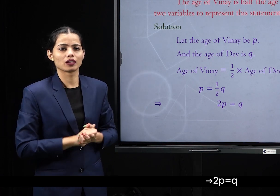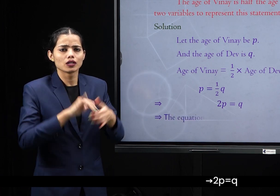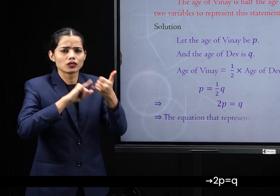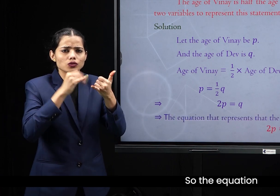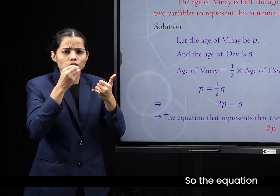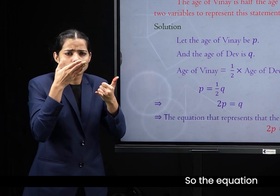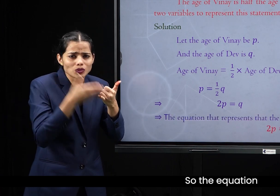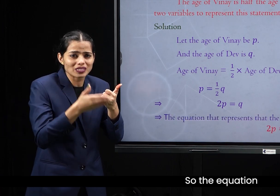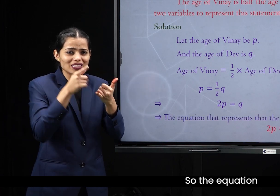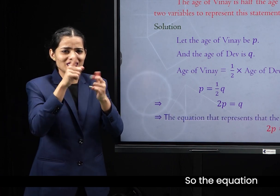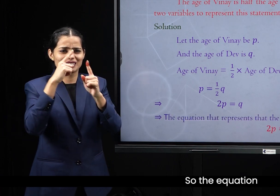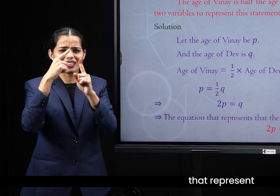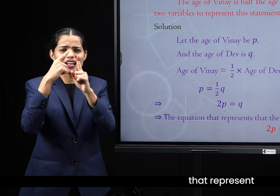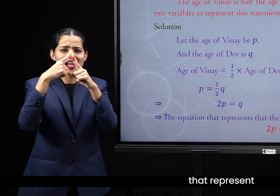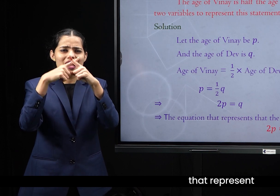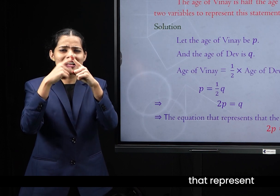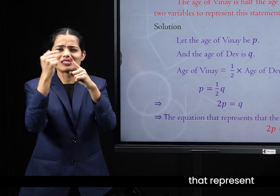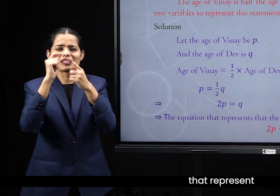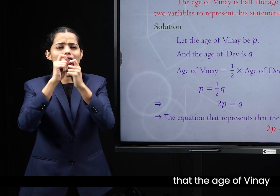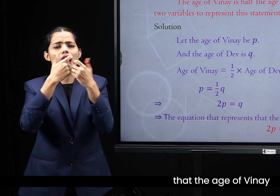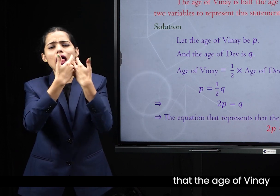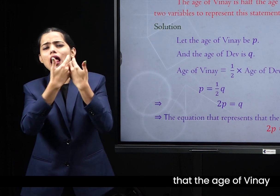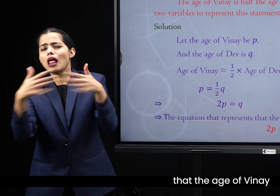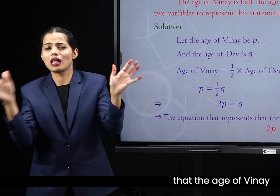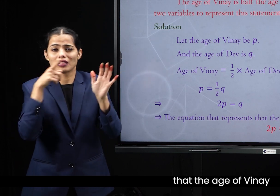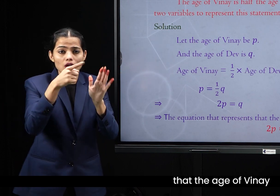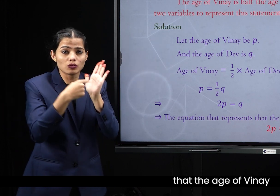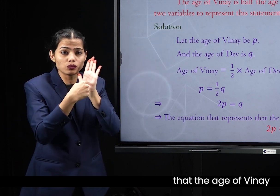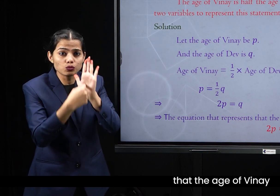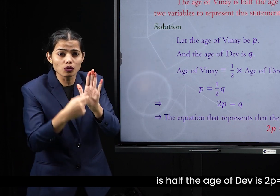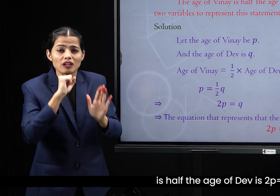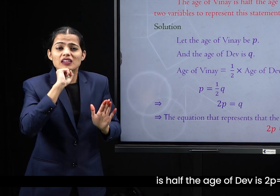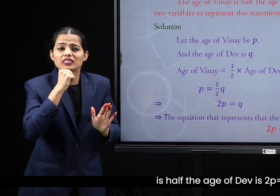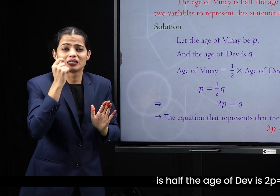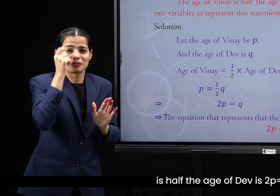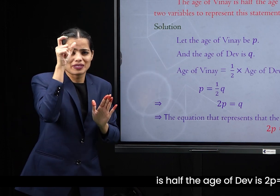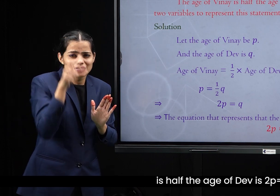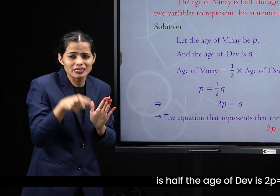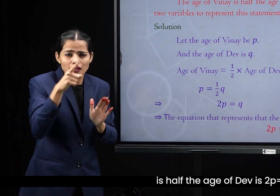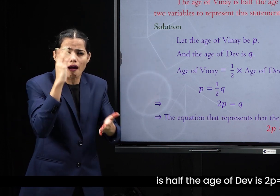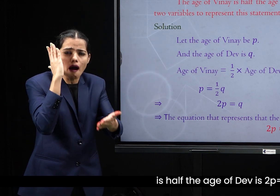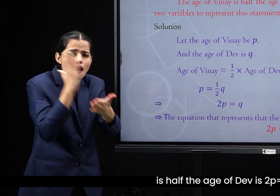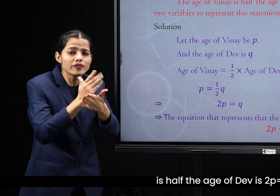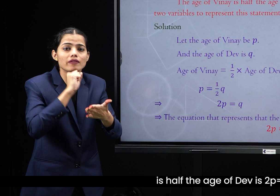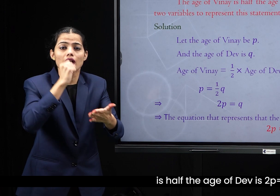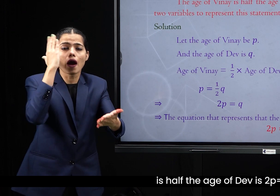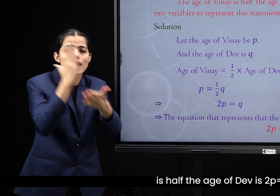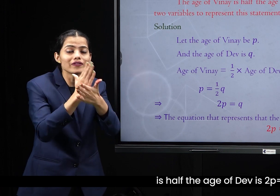So, the equation that represents that the age of Vinay is half the age of Dev is 2p